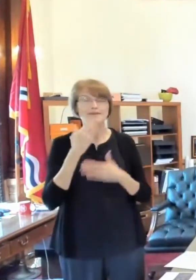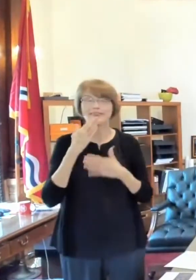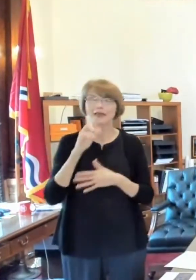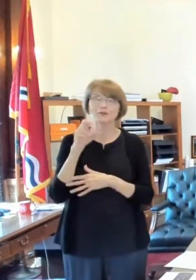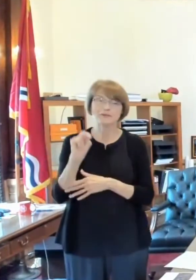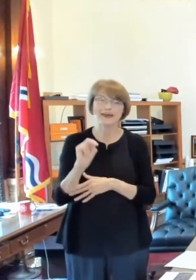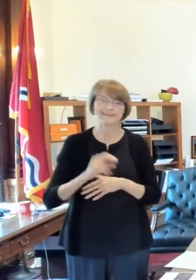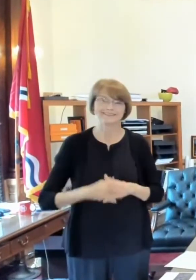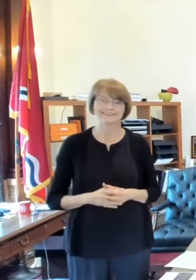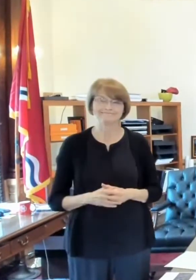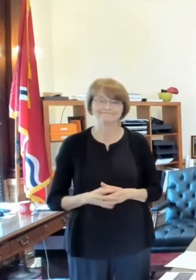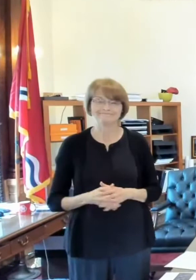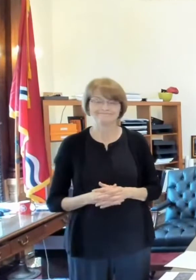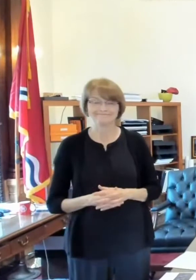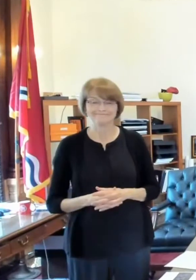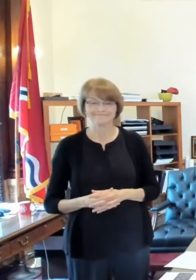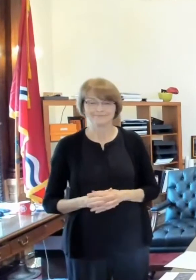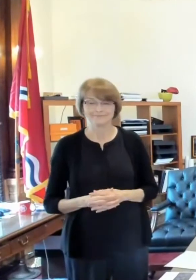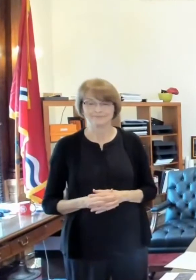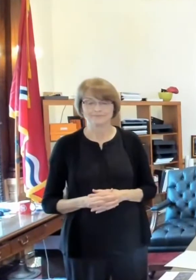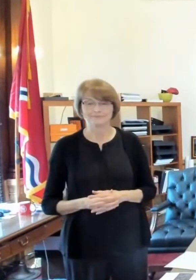All right.